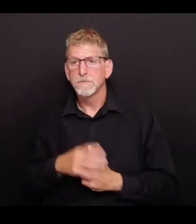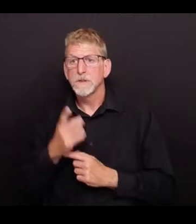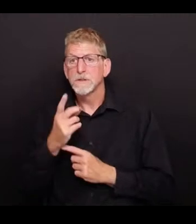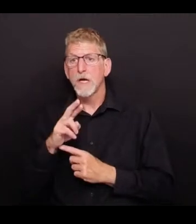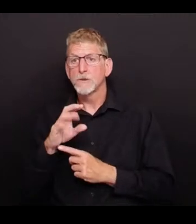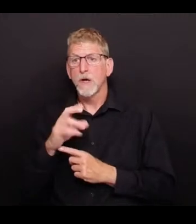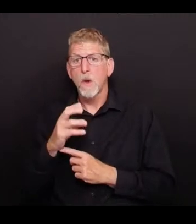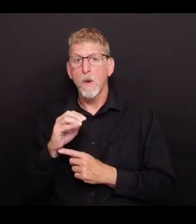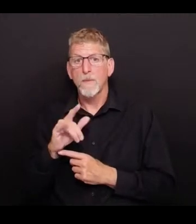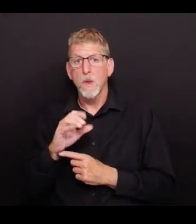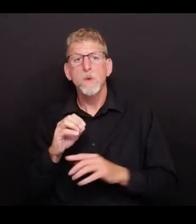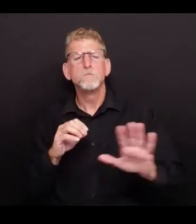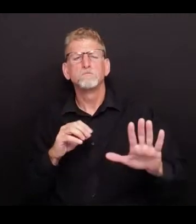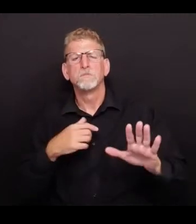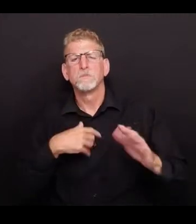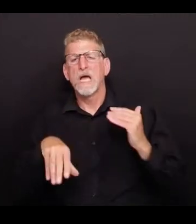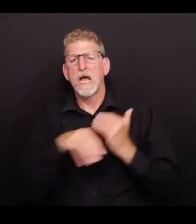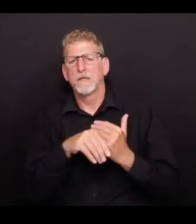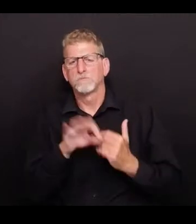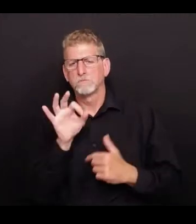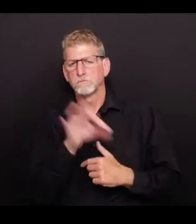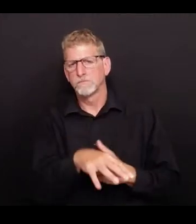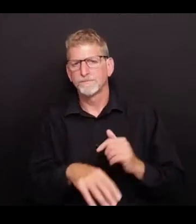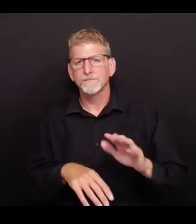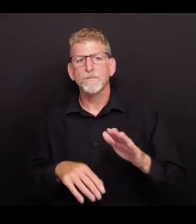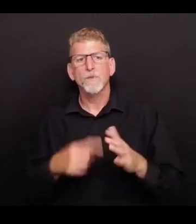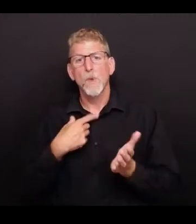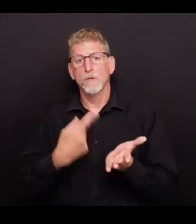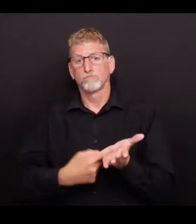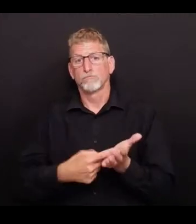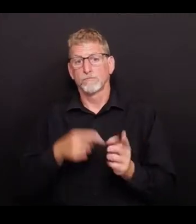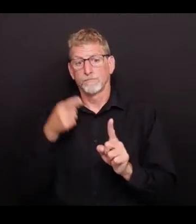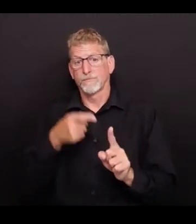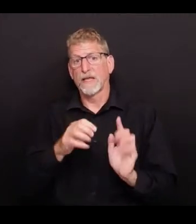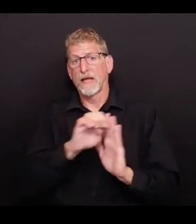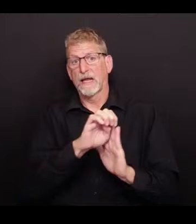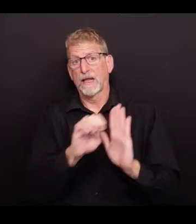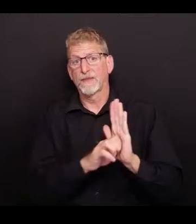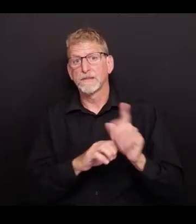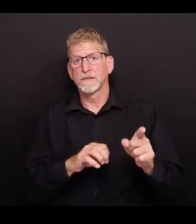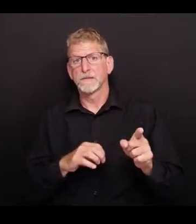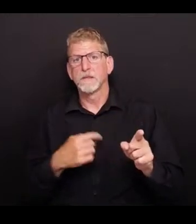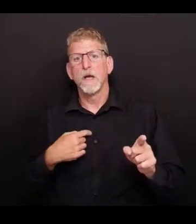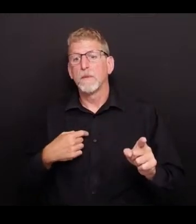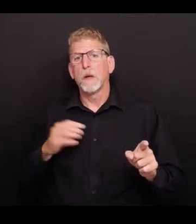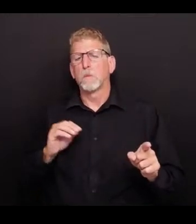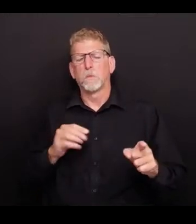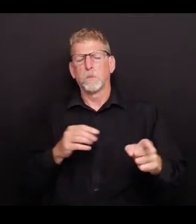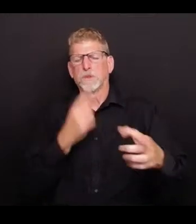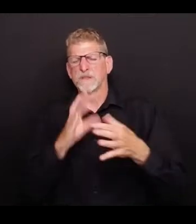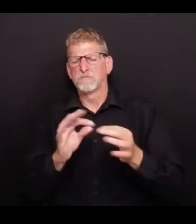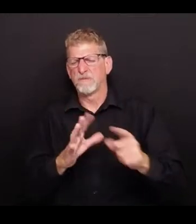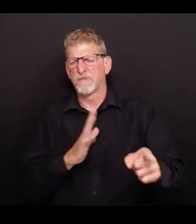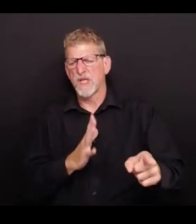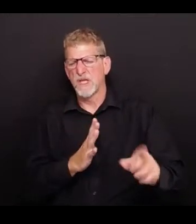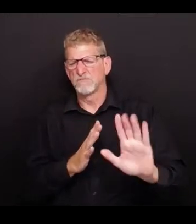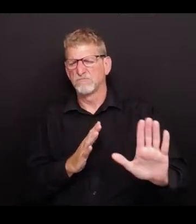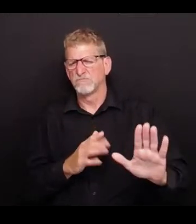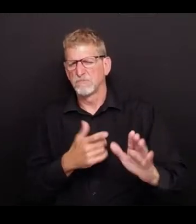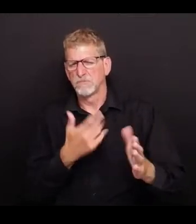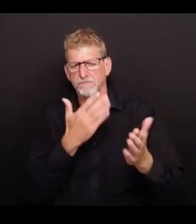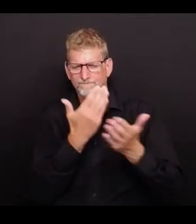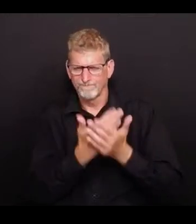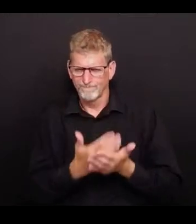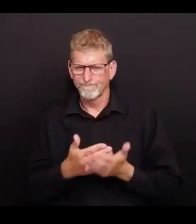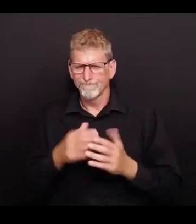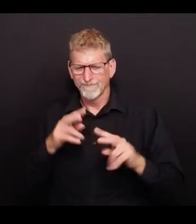Yeah, thanks, Director Ayersman. You covered the ethics part well, and so I won't add much more there, and just add on